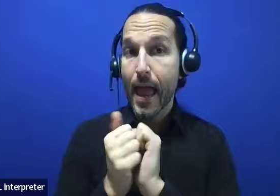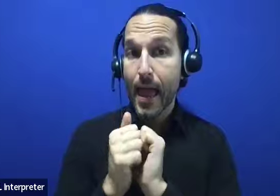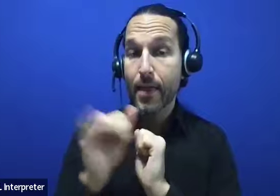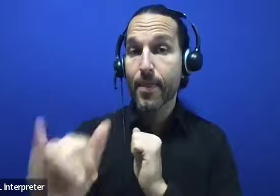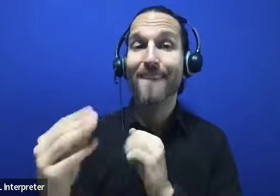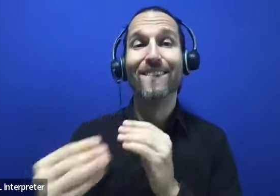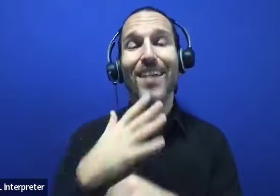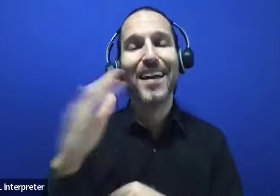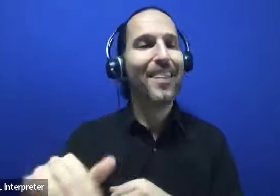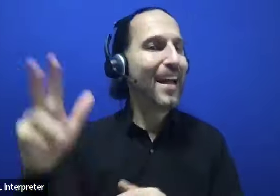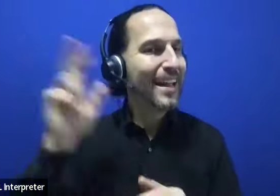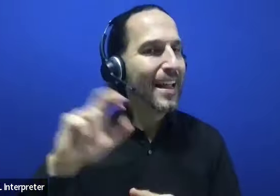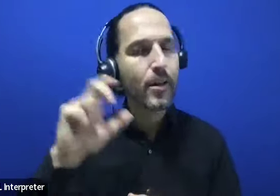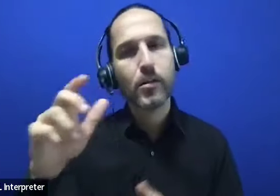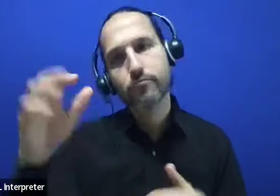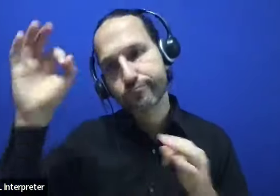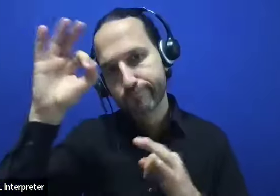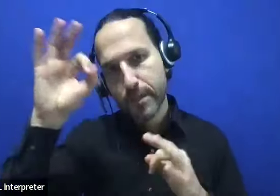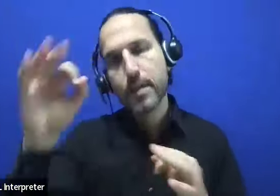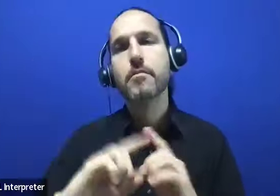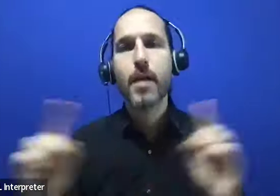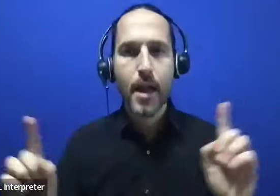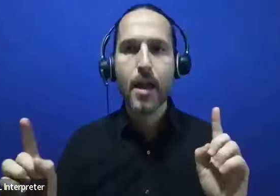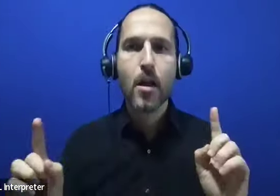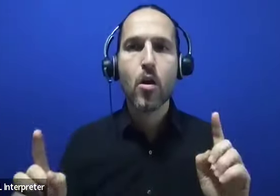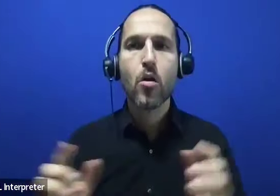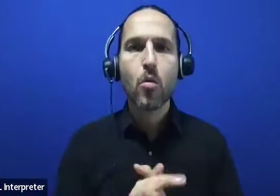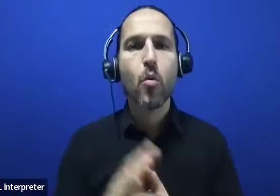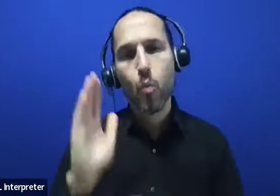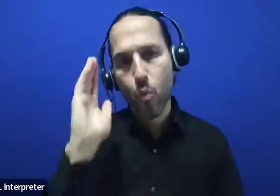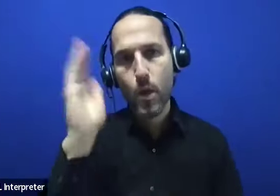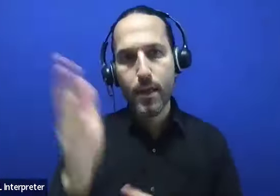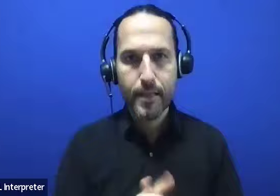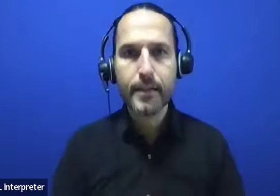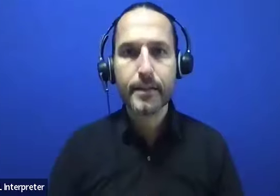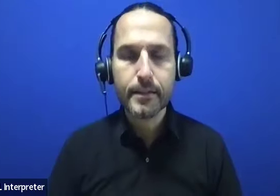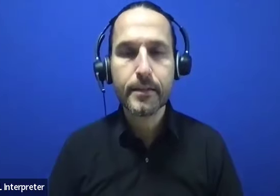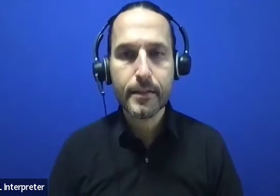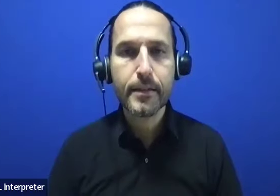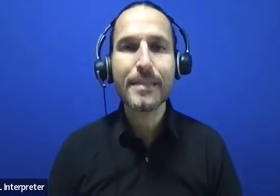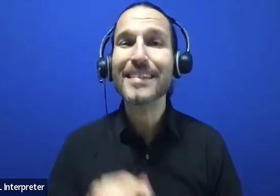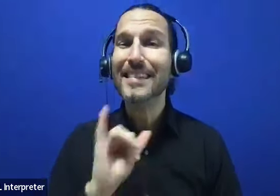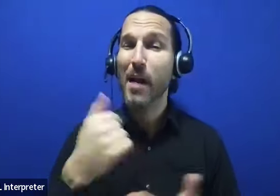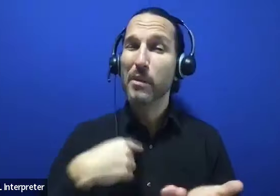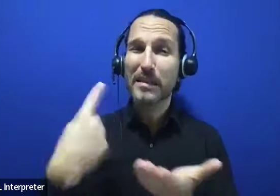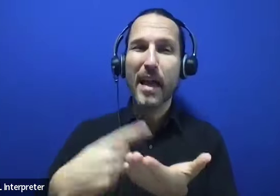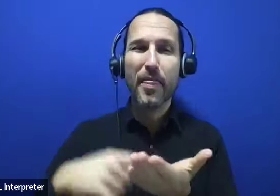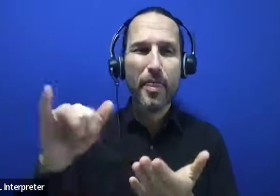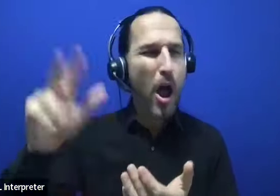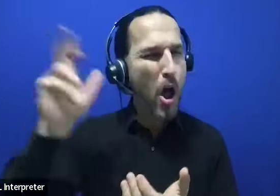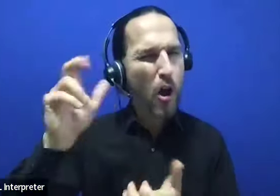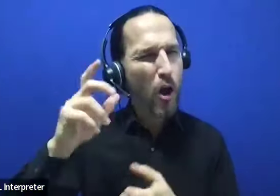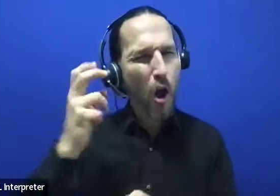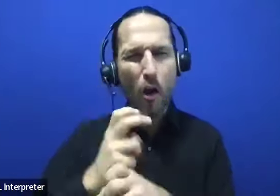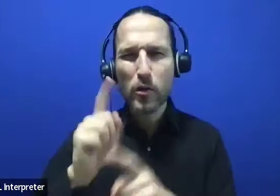impacts hearing is entirely known, but it will. As I said before, hearing can be hard to